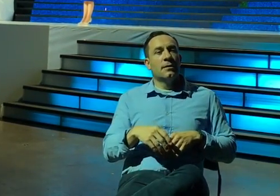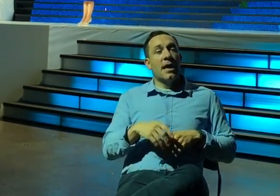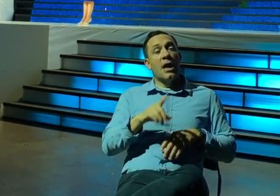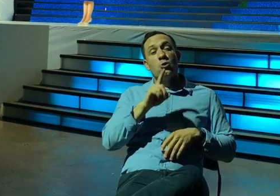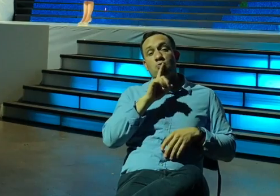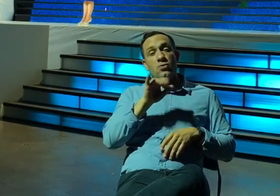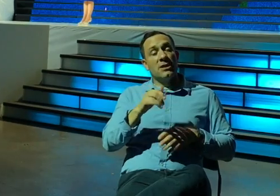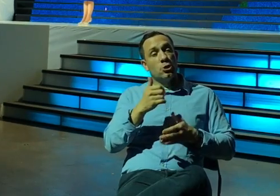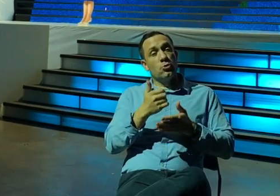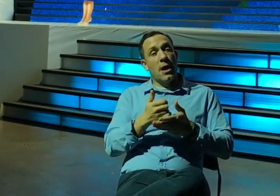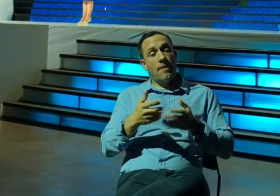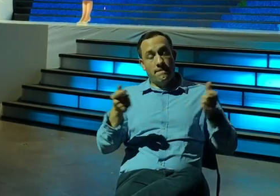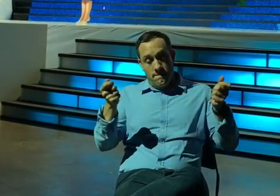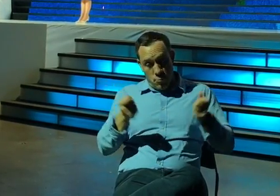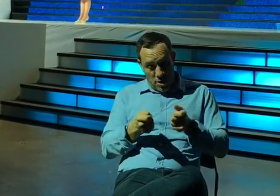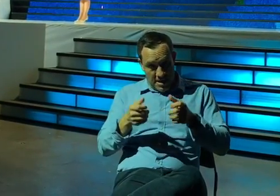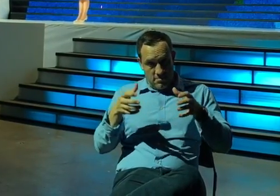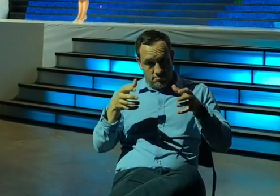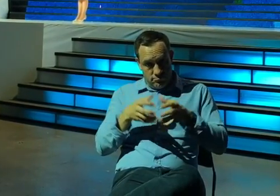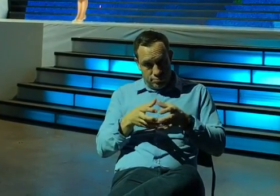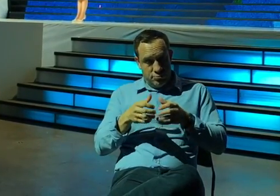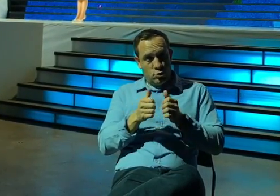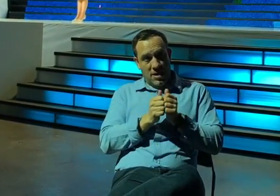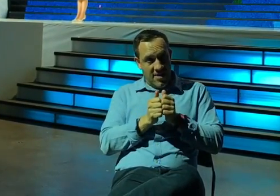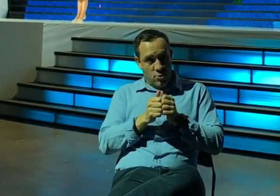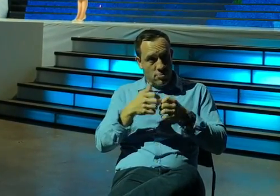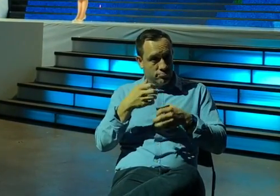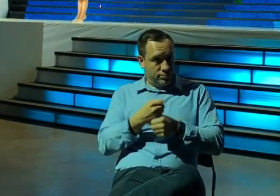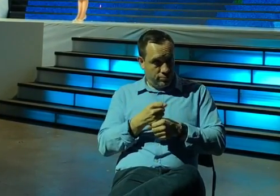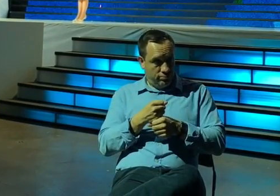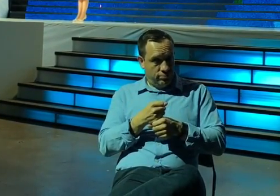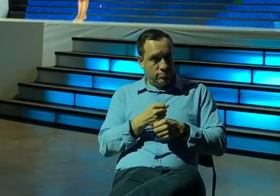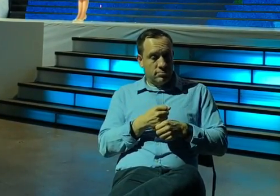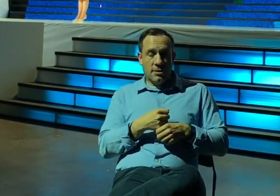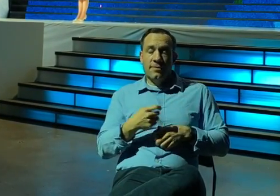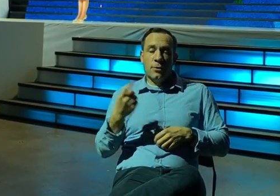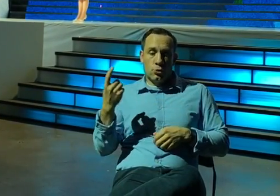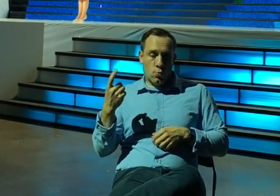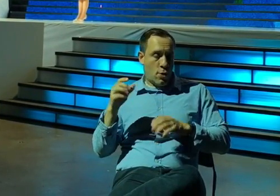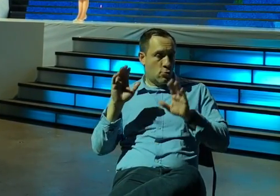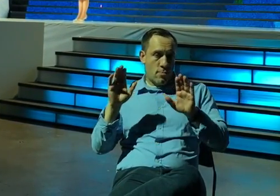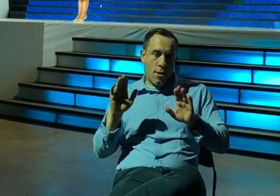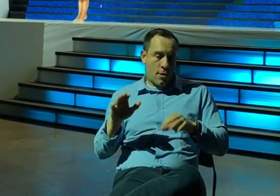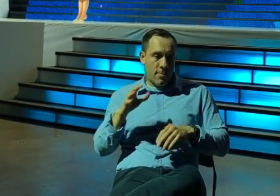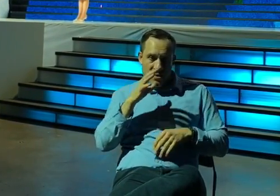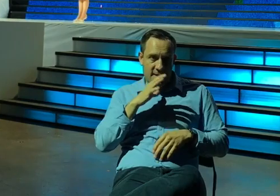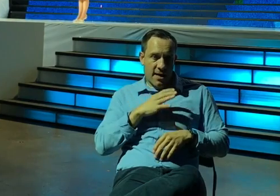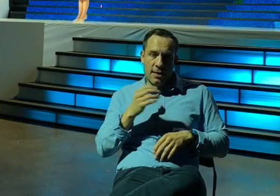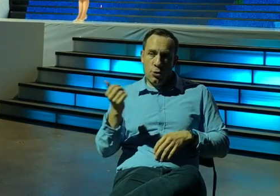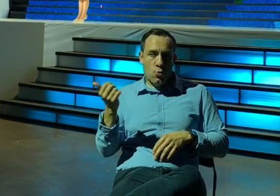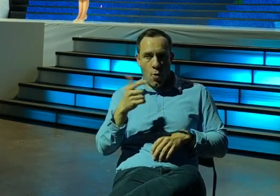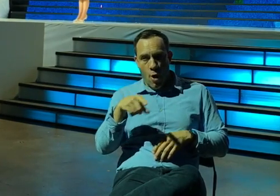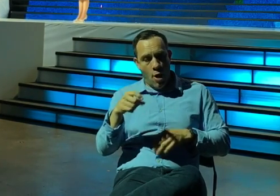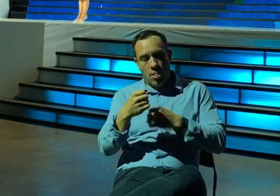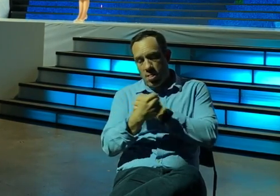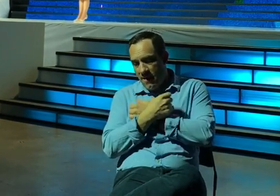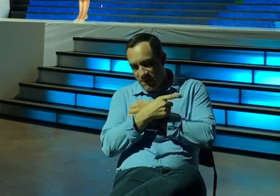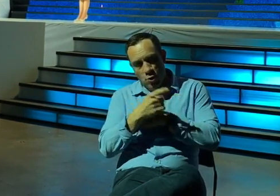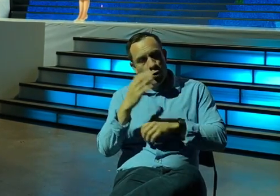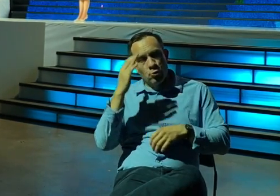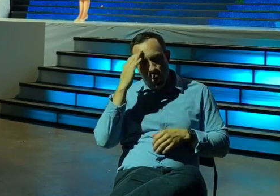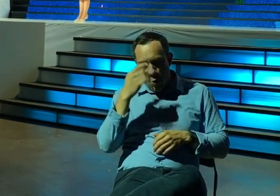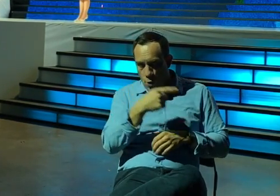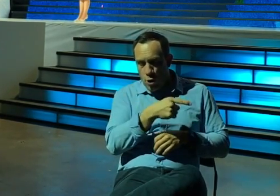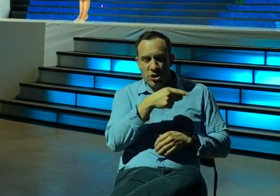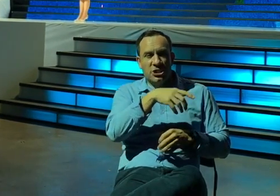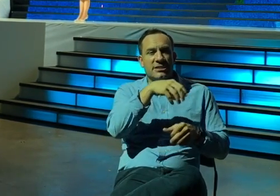all together is a really remarkable and brilliant lady that I know all of you know and love. She's a member of